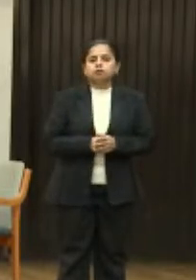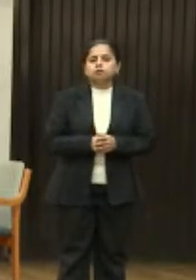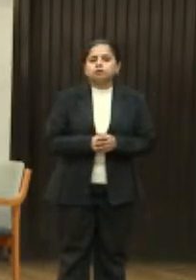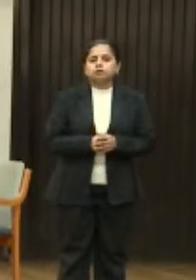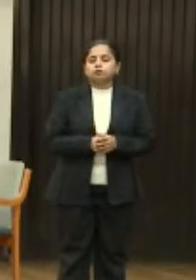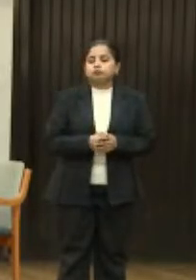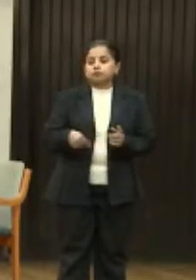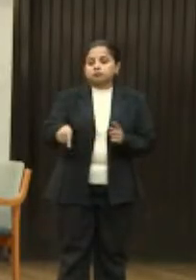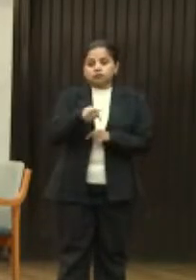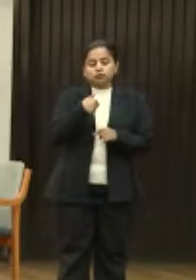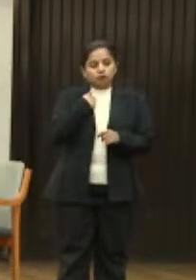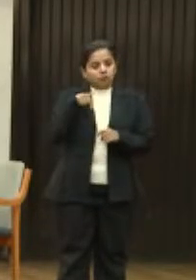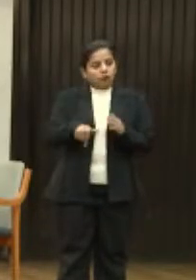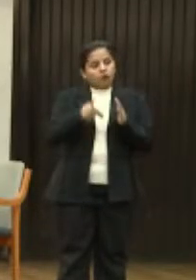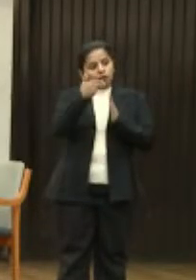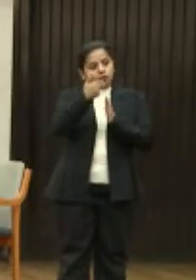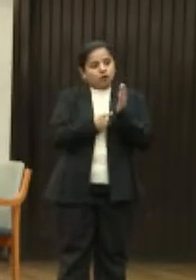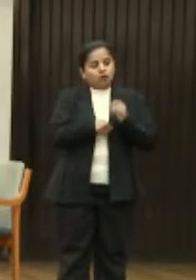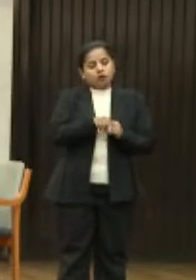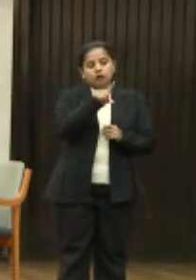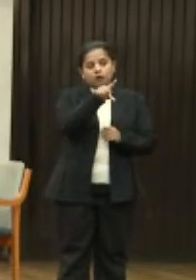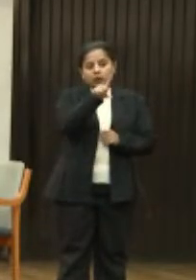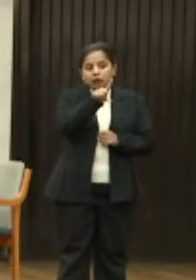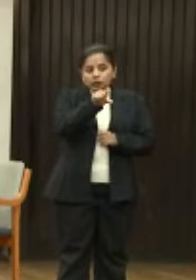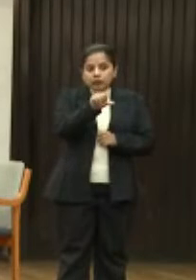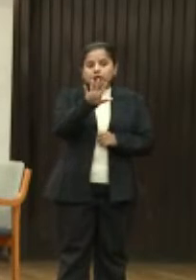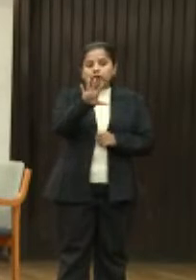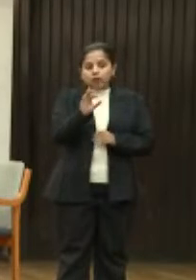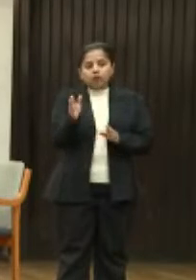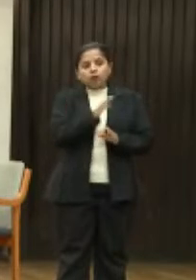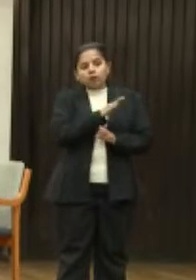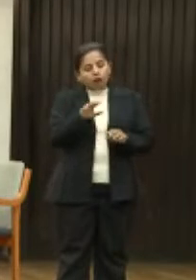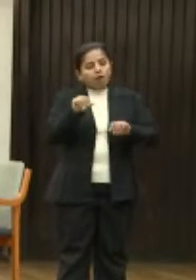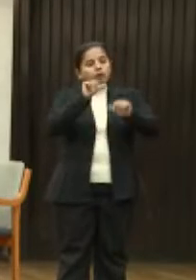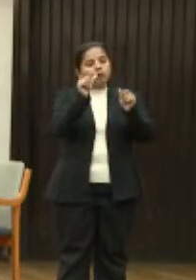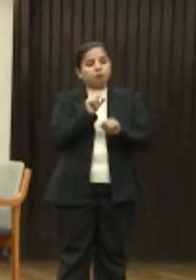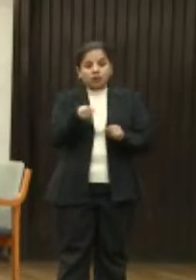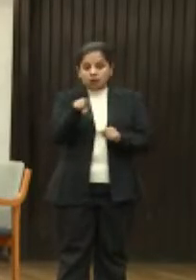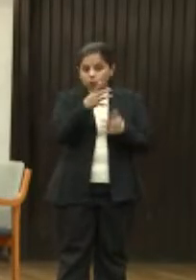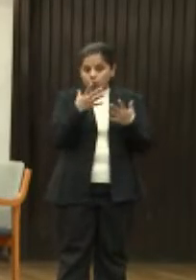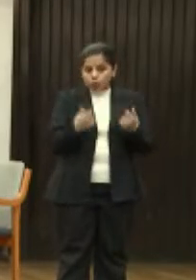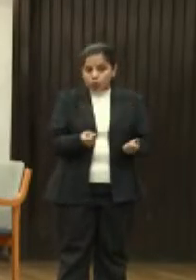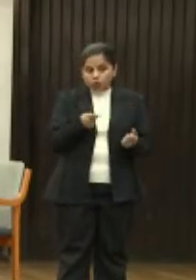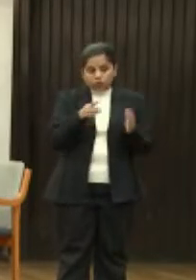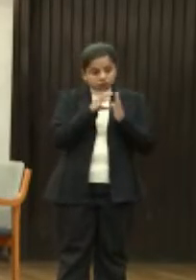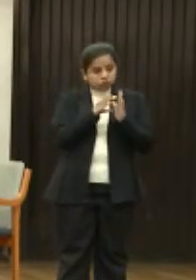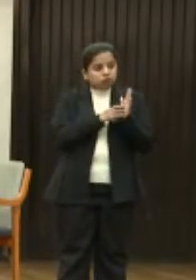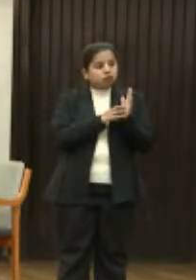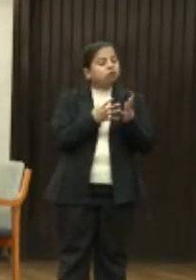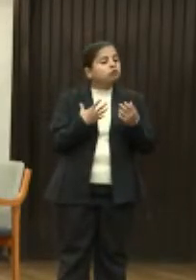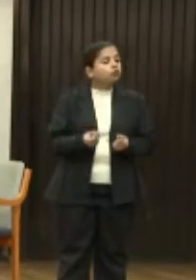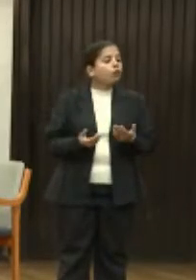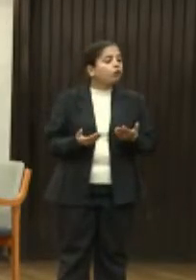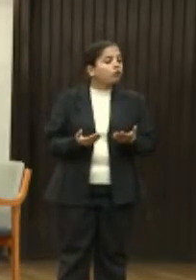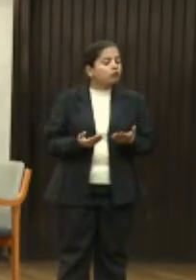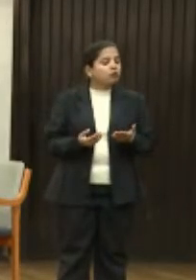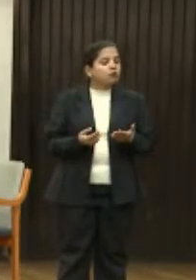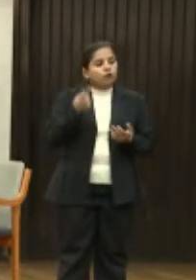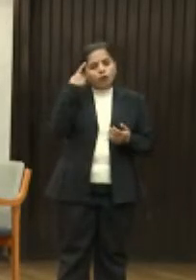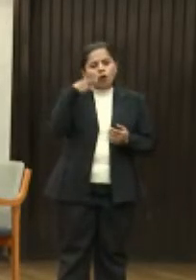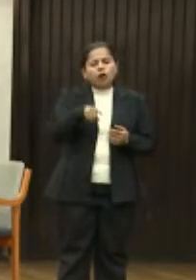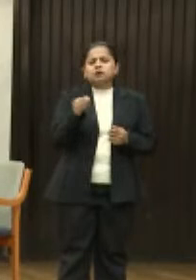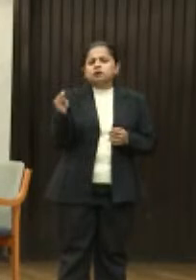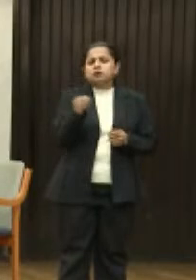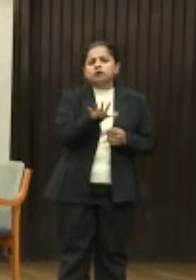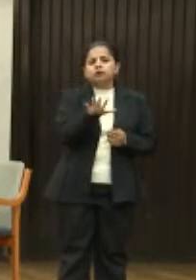So we now had a list of 950 statutes. But now we wanted the text. And for about